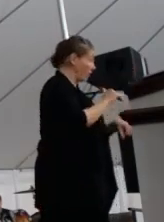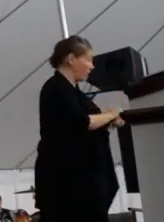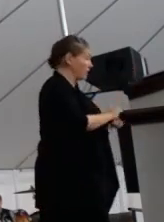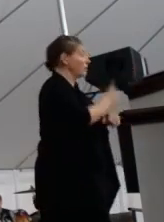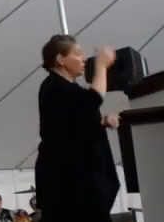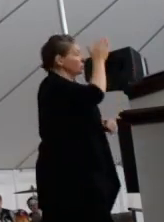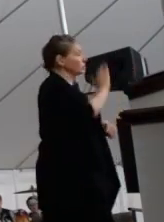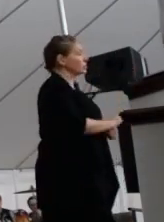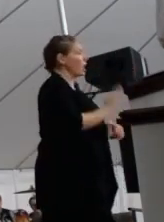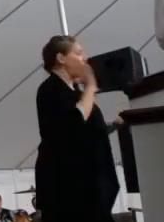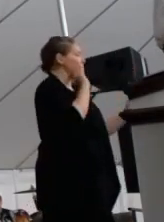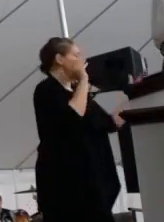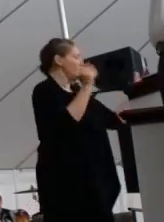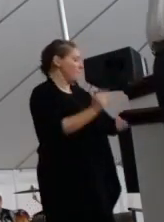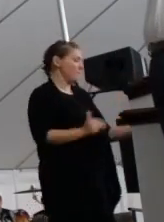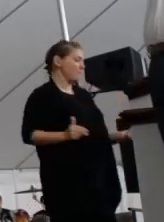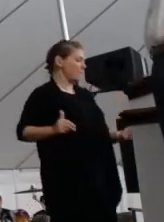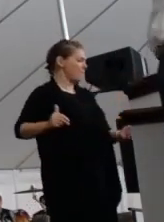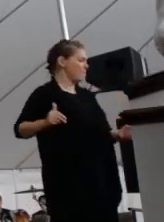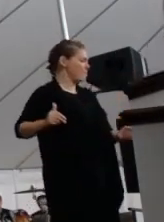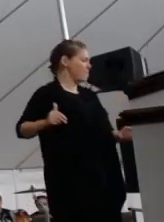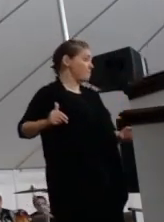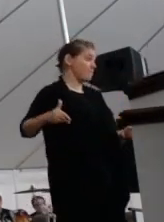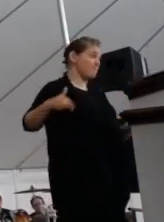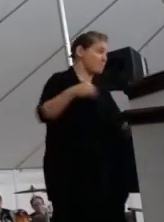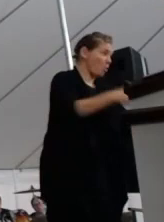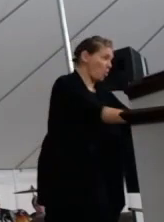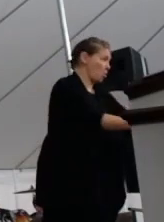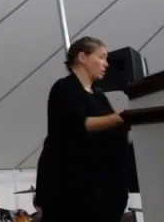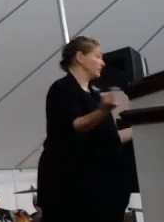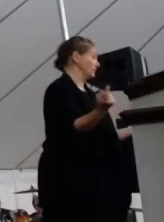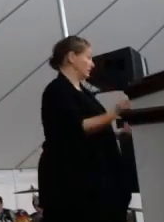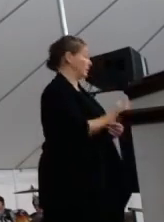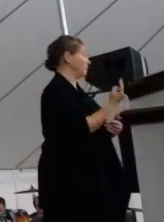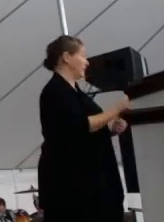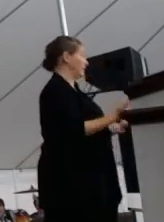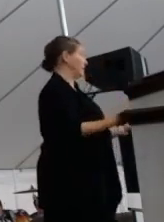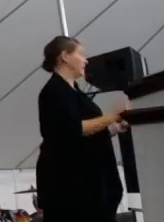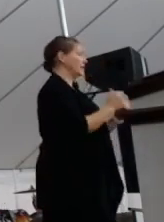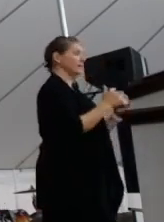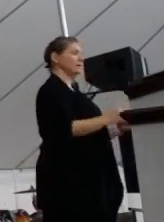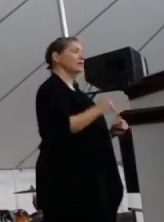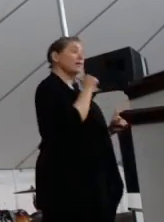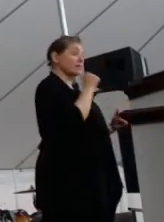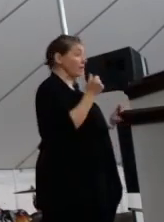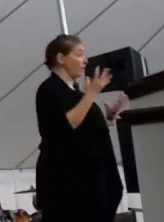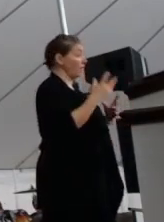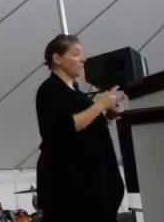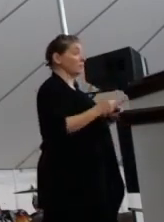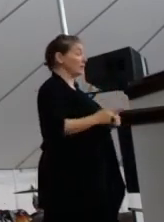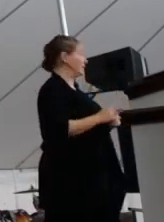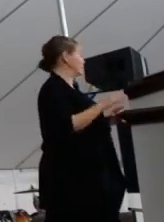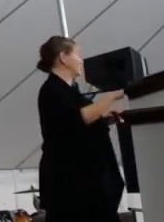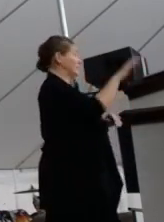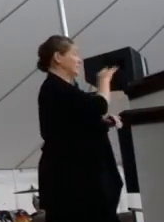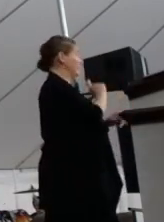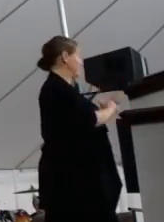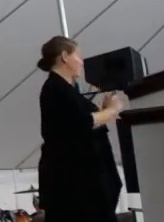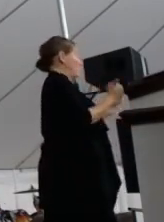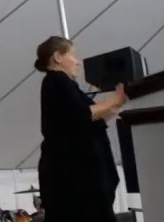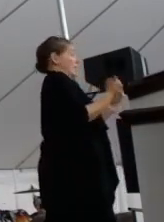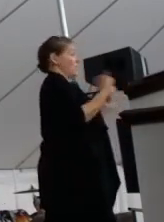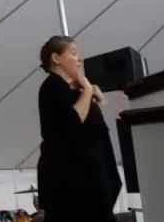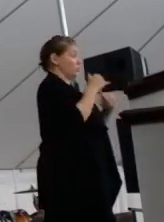God is about to pour out something in this tent. Come on. There's not a lot of places across this land that people are having church right